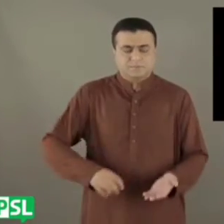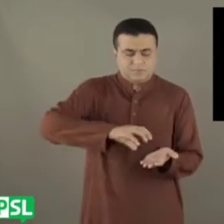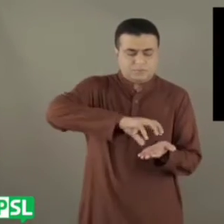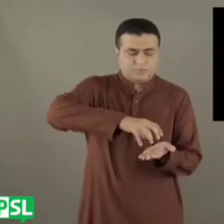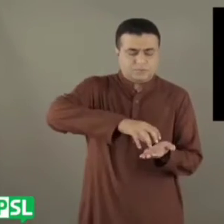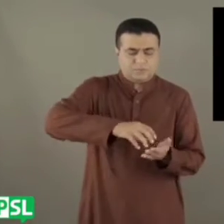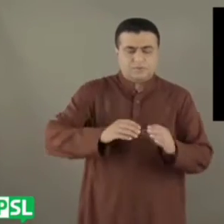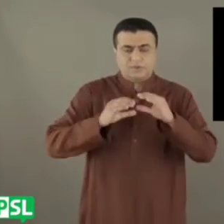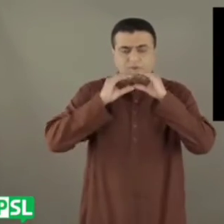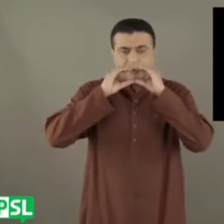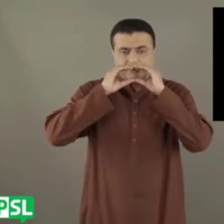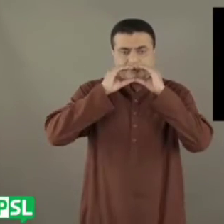burger buns,